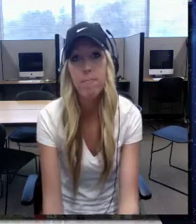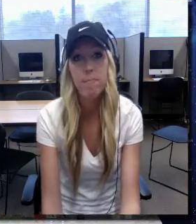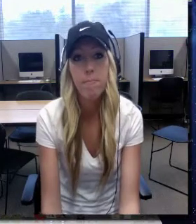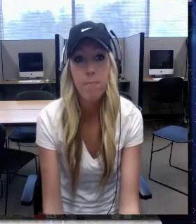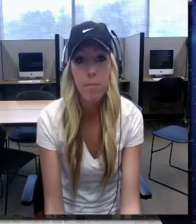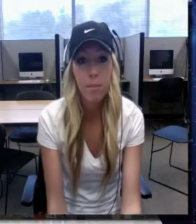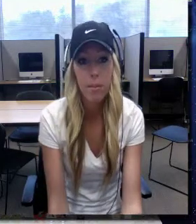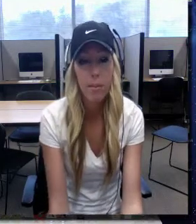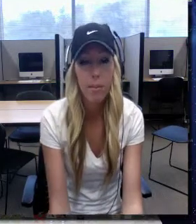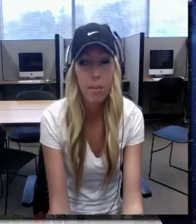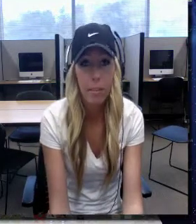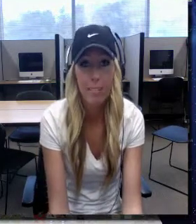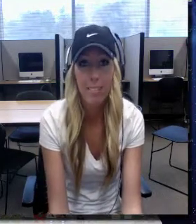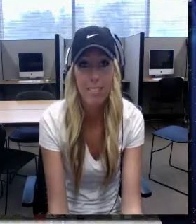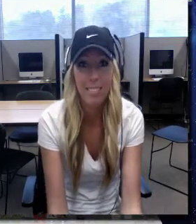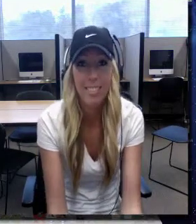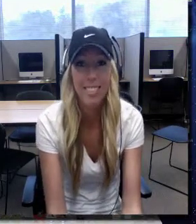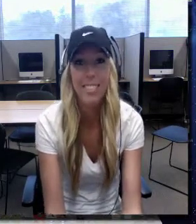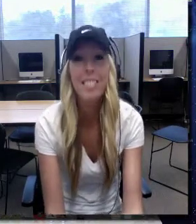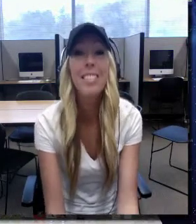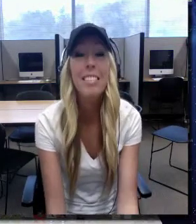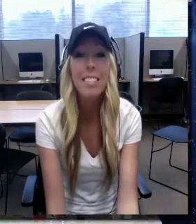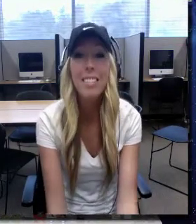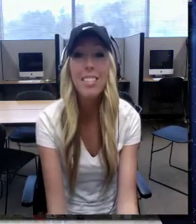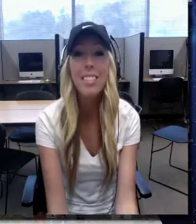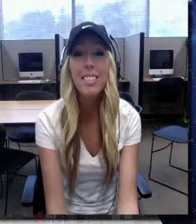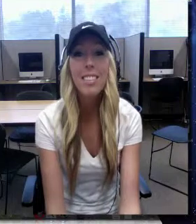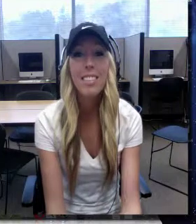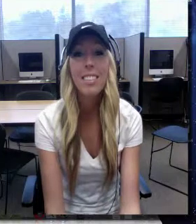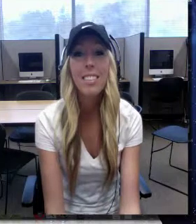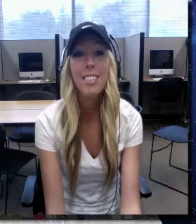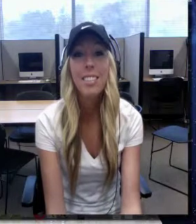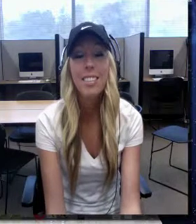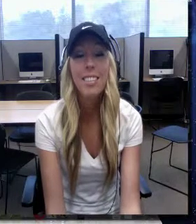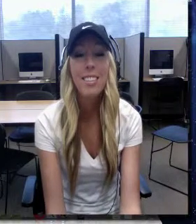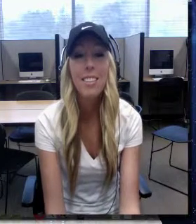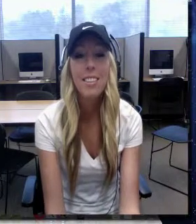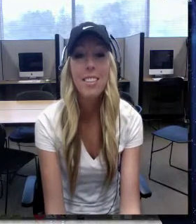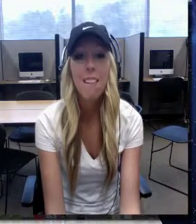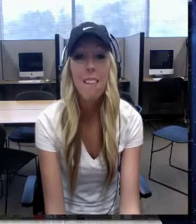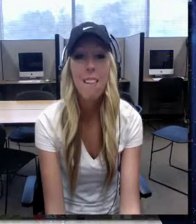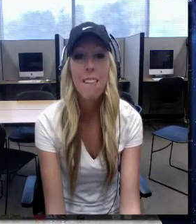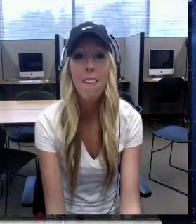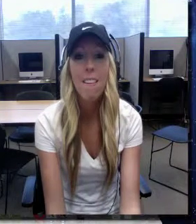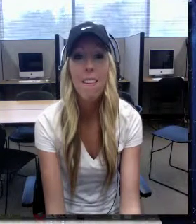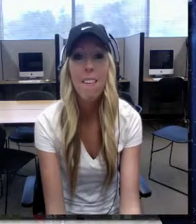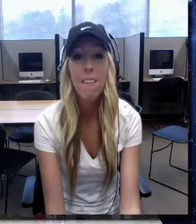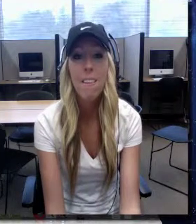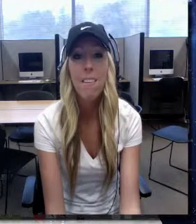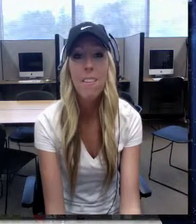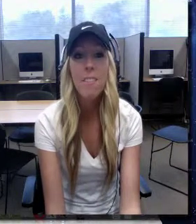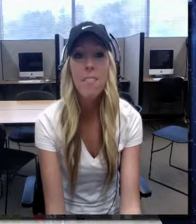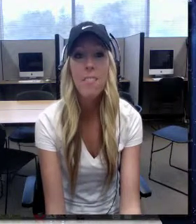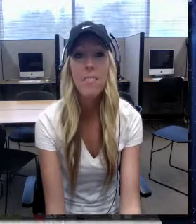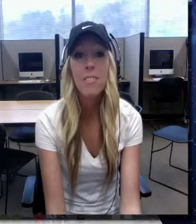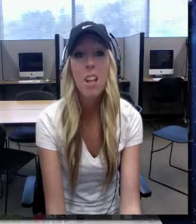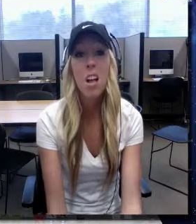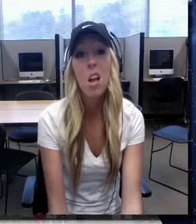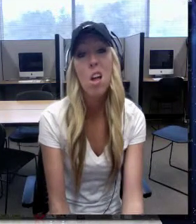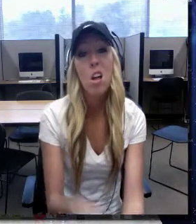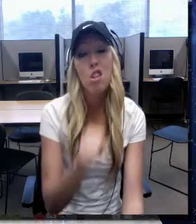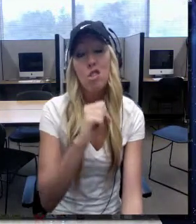So I have to do what's called tacking.